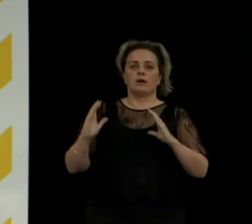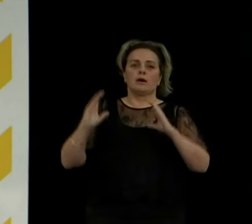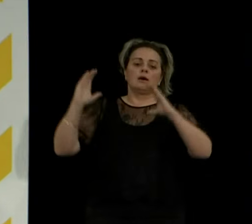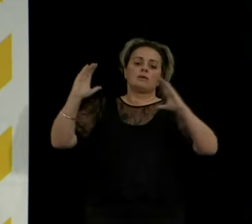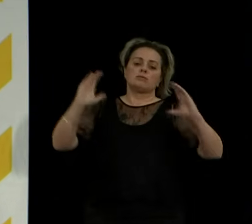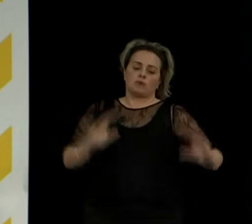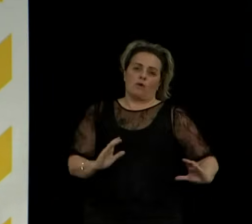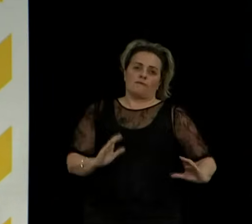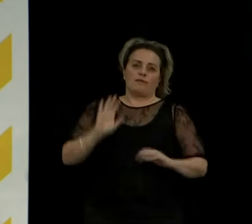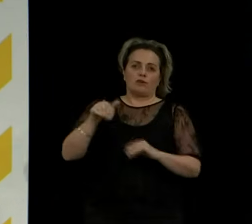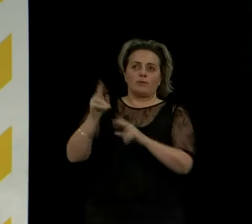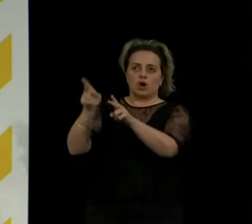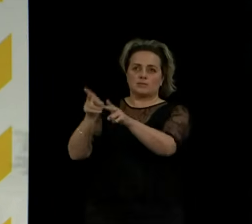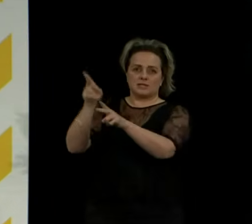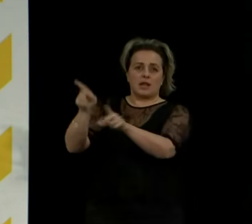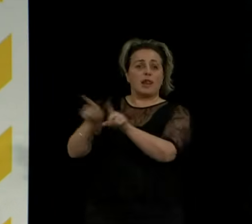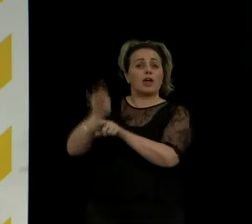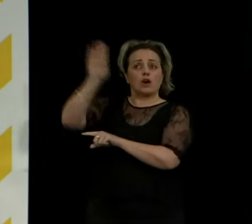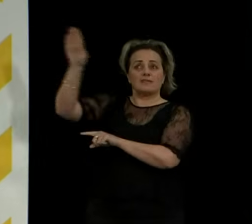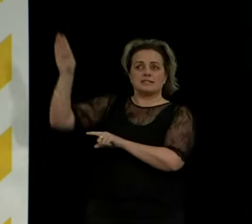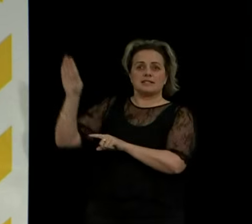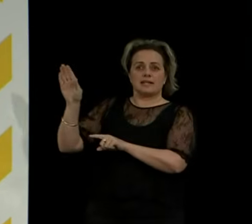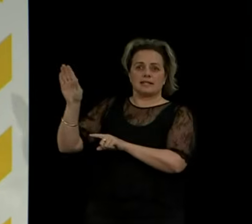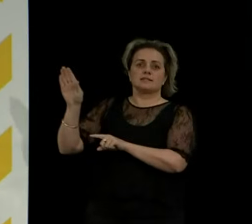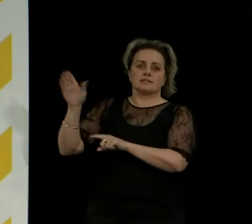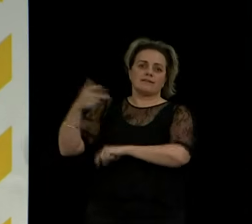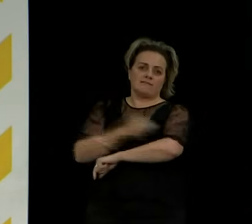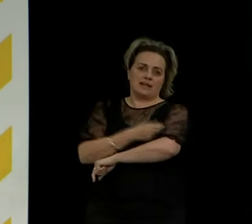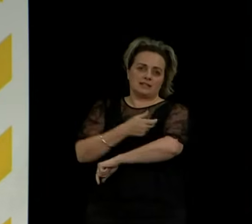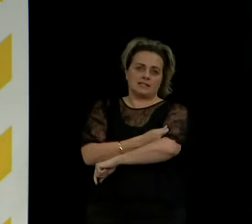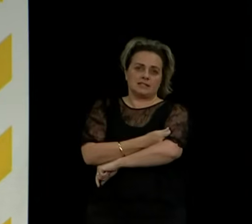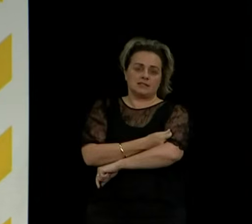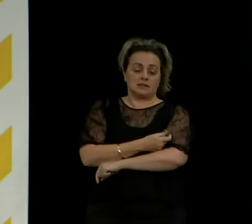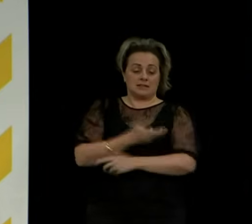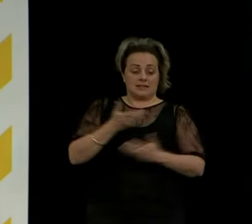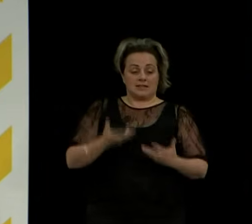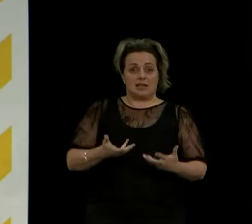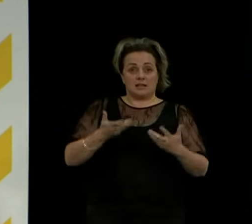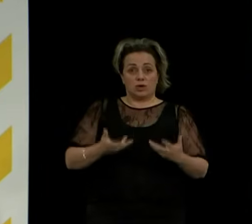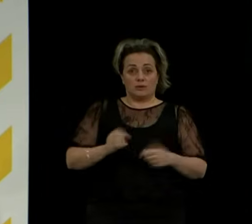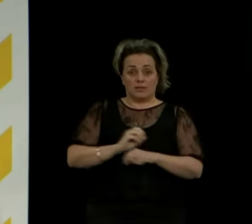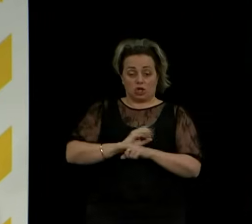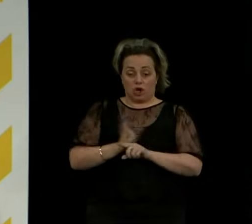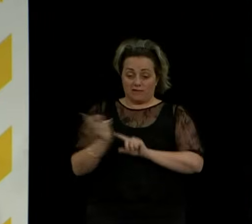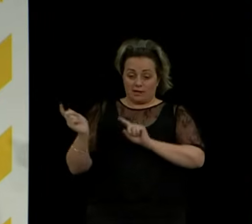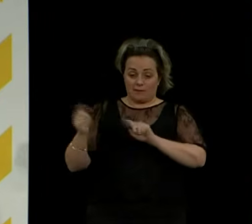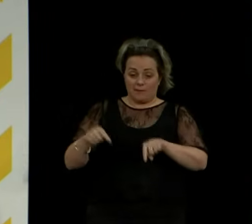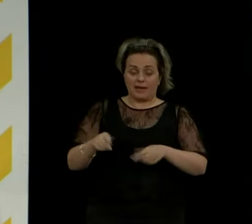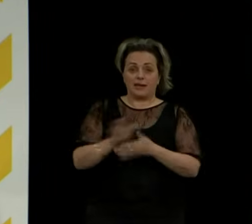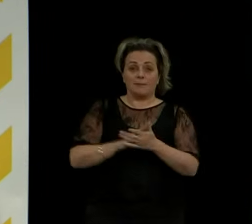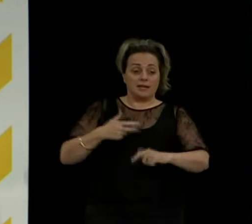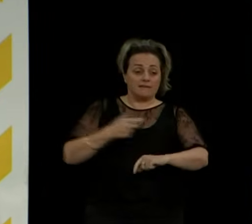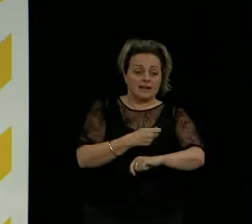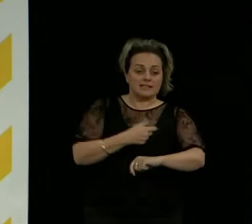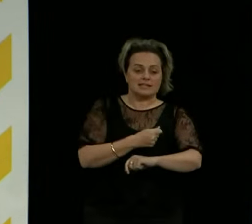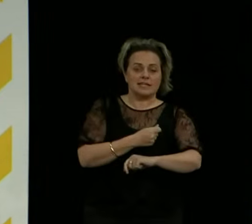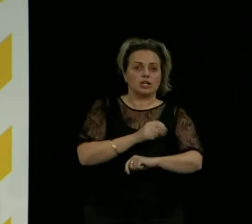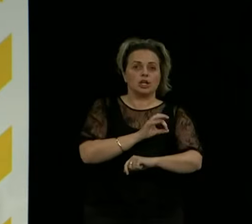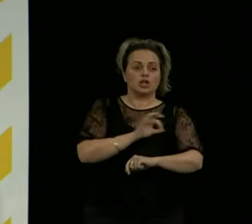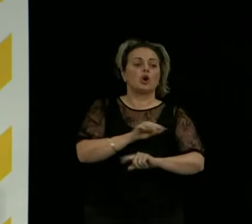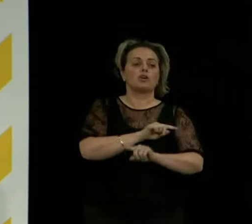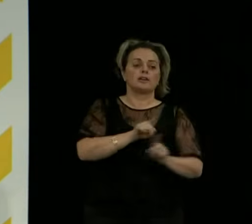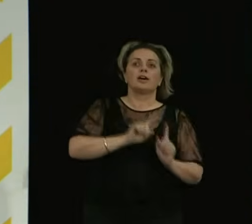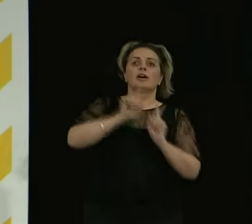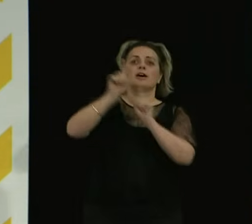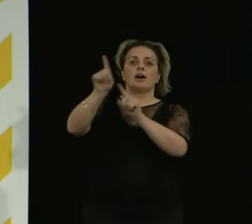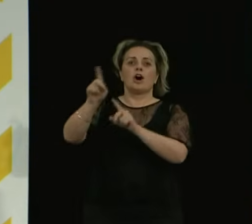other countries. There's no doubt that in our current outbreak, vaccination has prevented people from being hospitalised or dying. And in